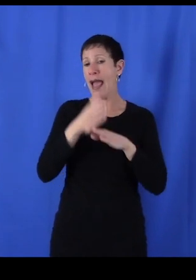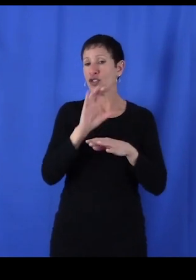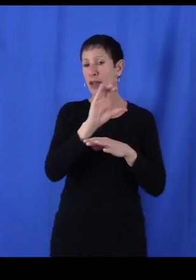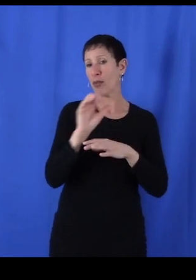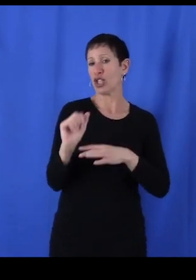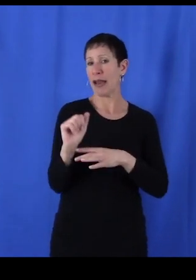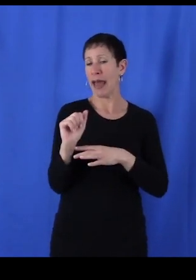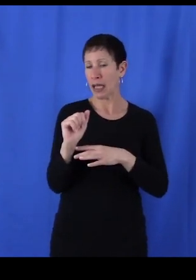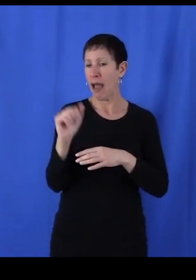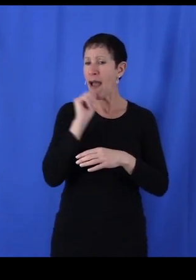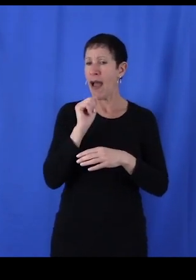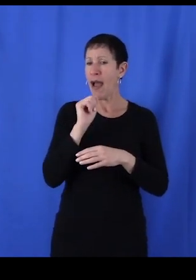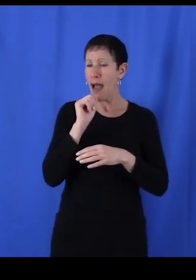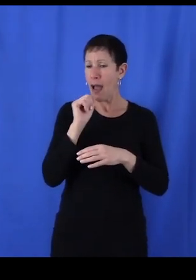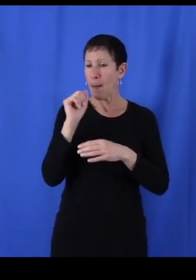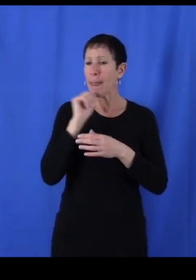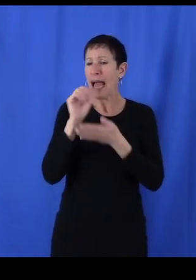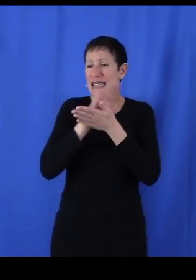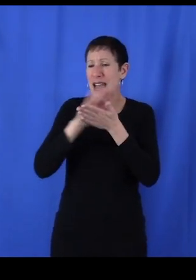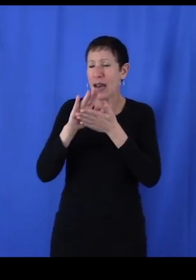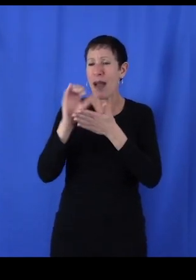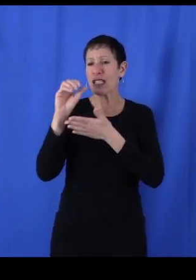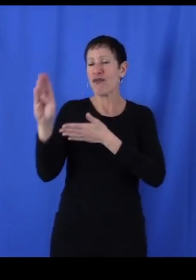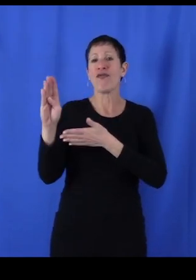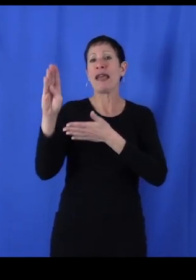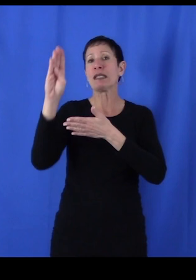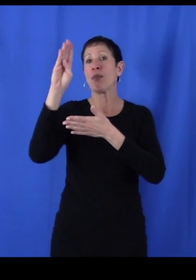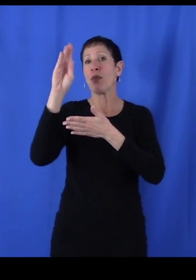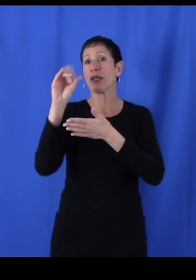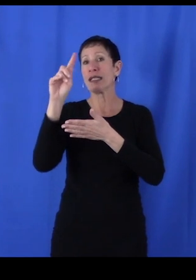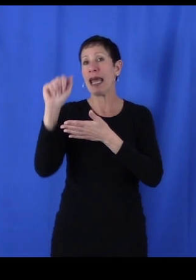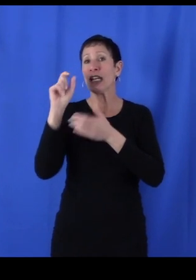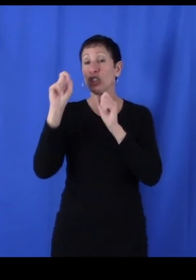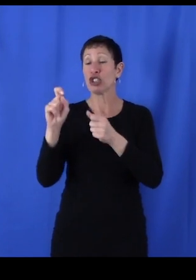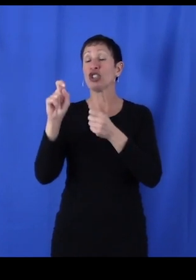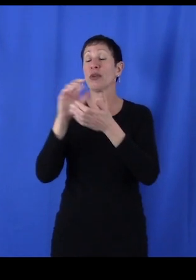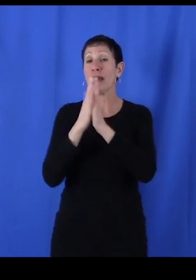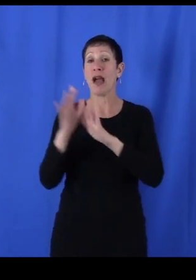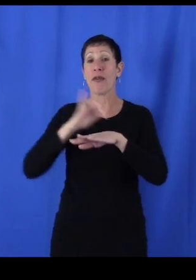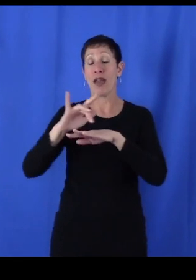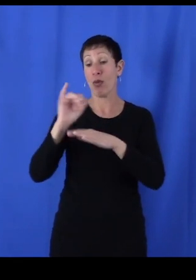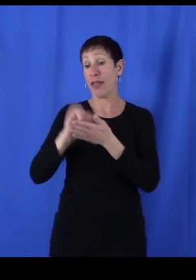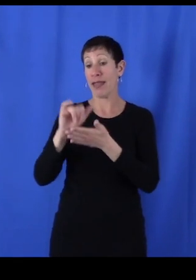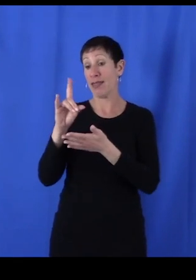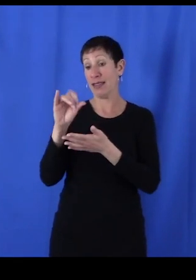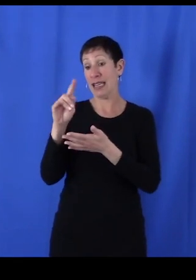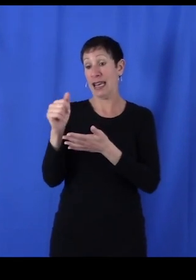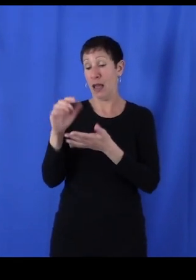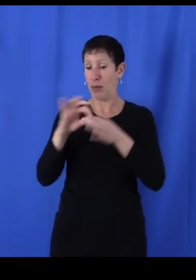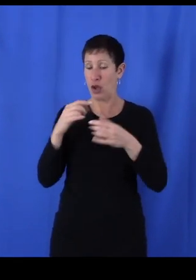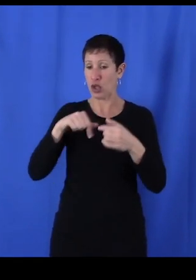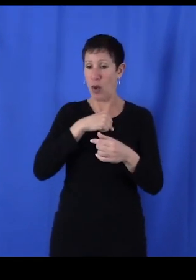Analytica, anonymized Facebook data should be made available. That data belongs to us. That the kinds